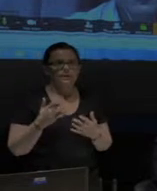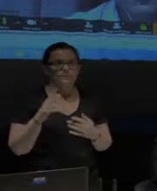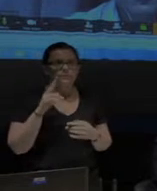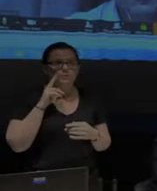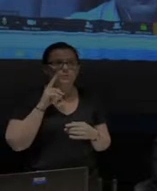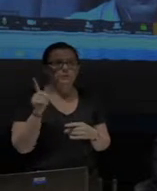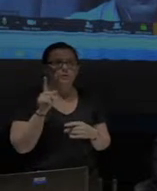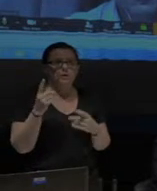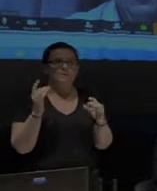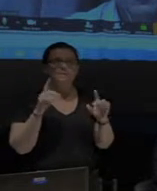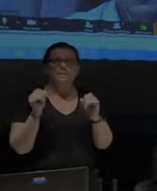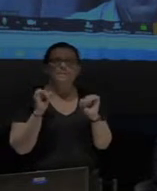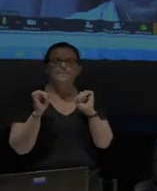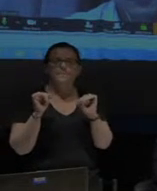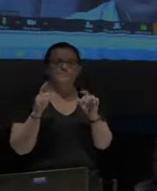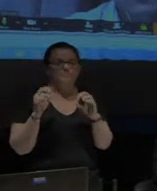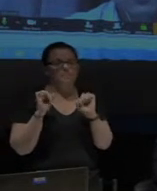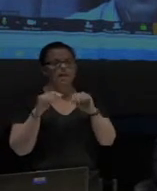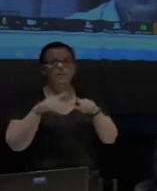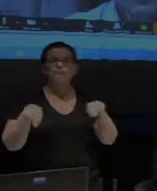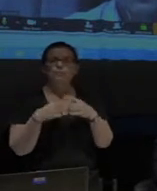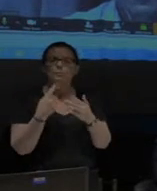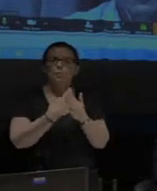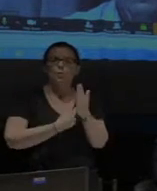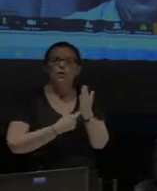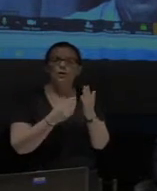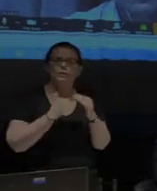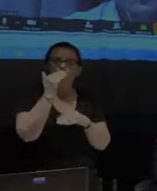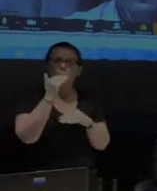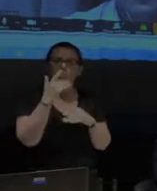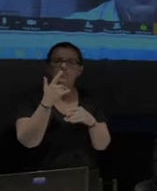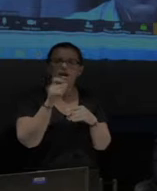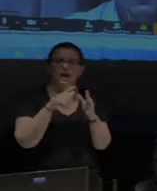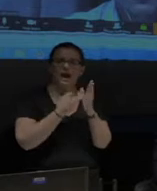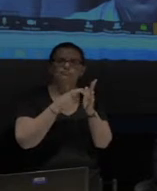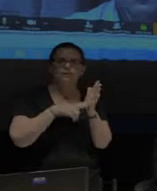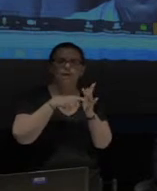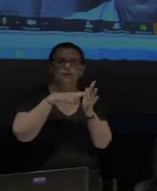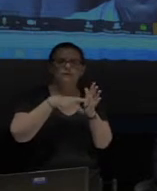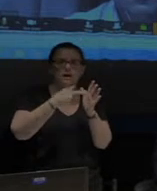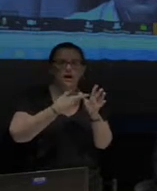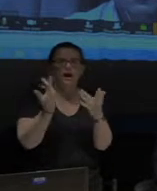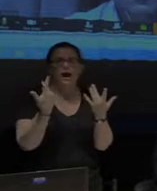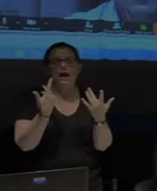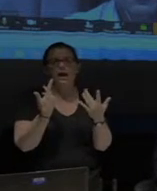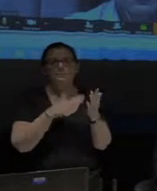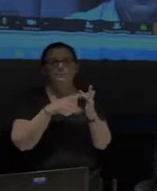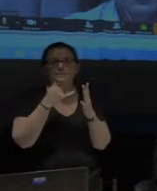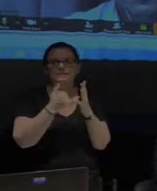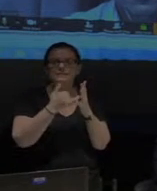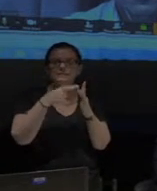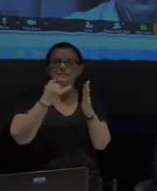laws that have been passed in North Carolina and Mississippi, not allowing